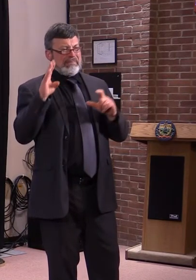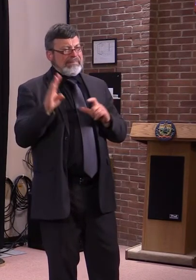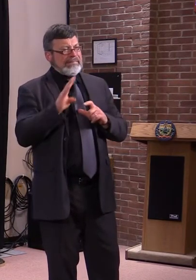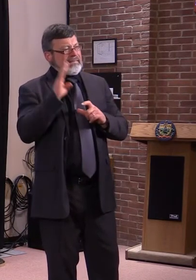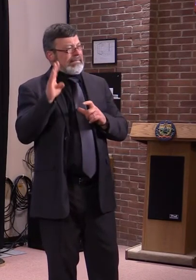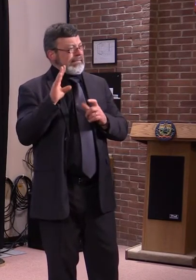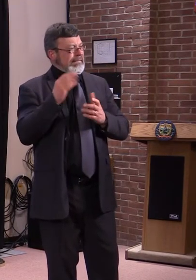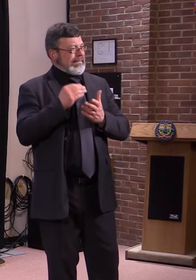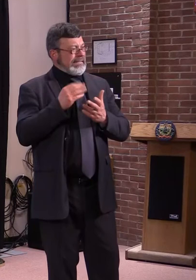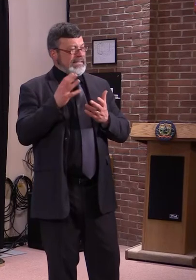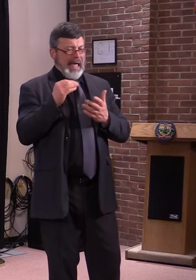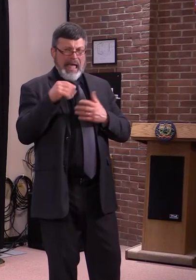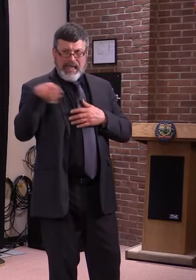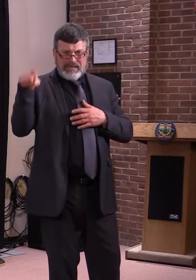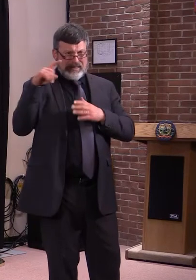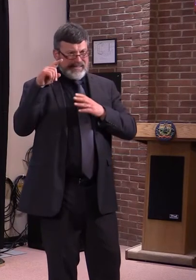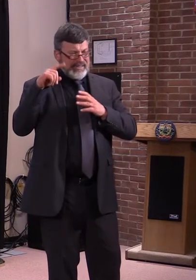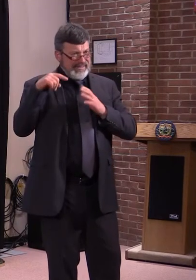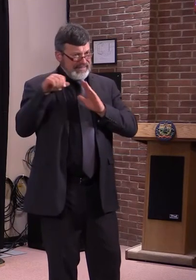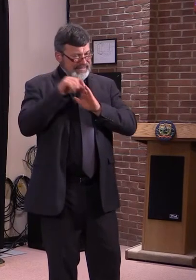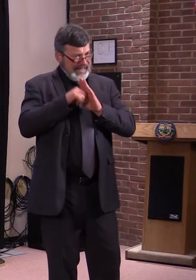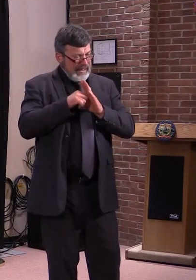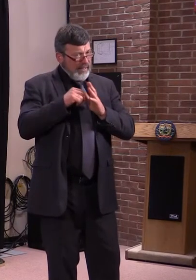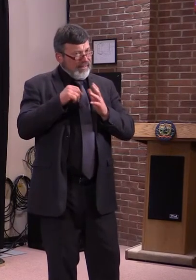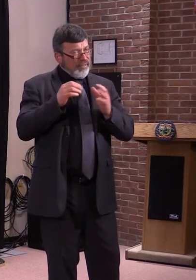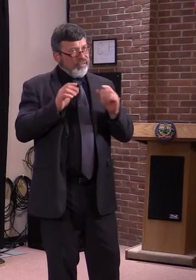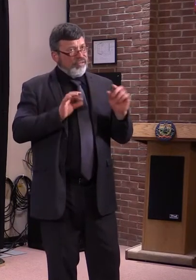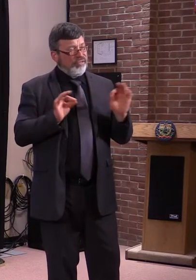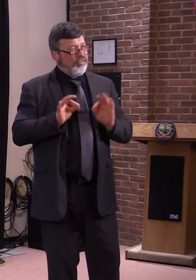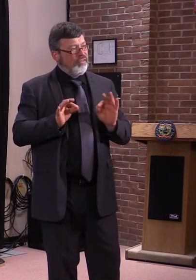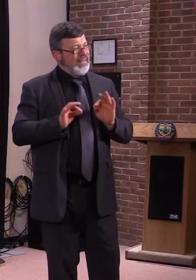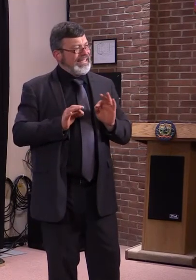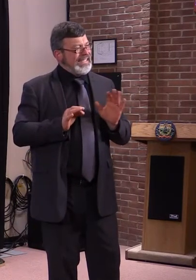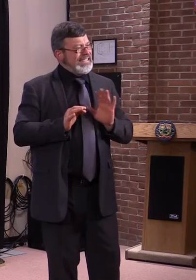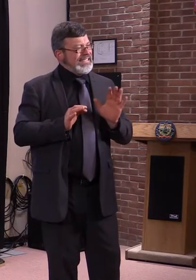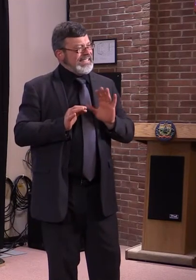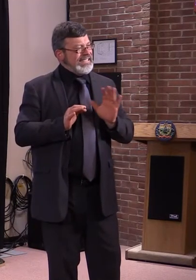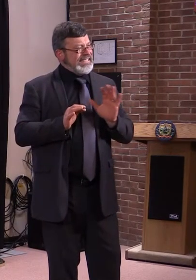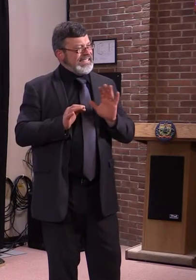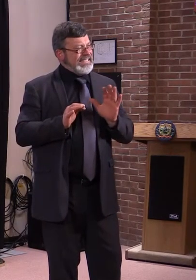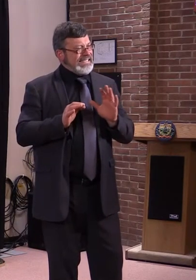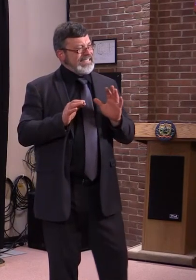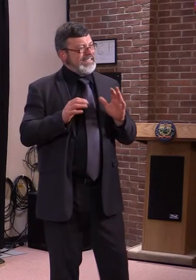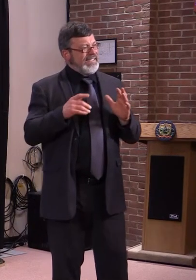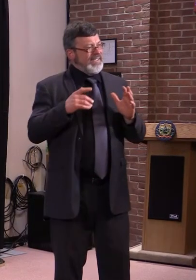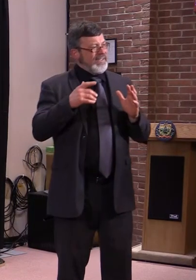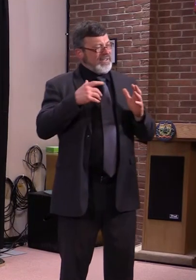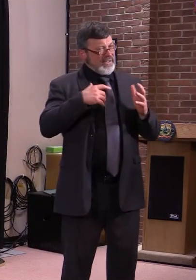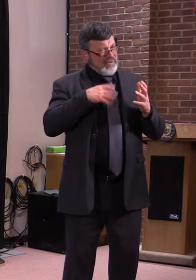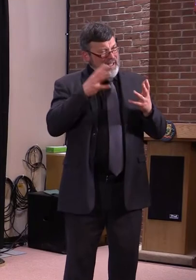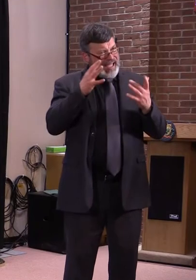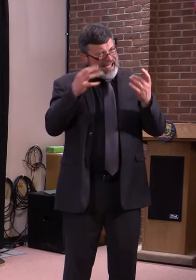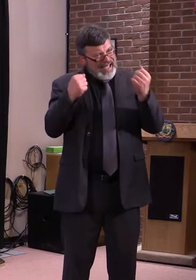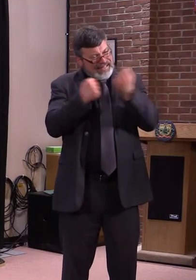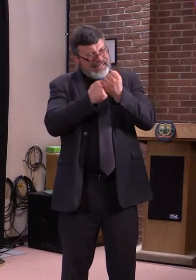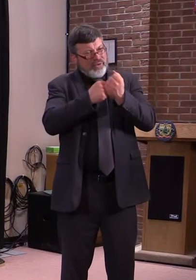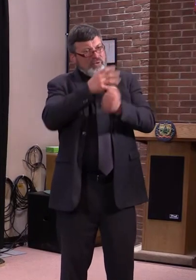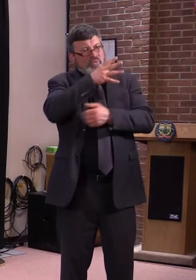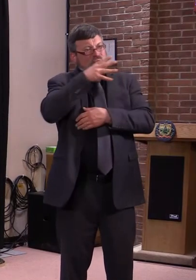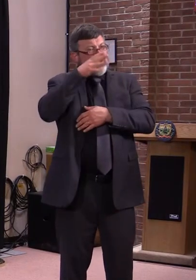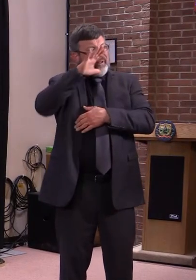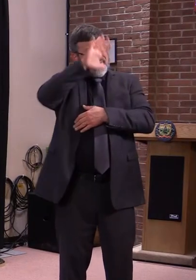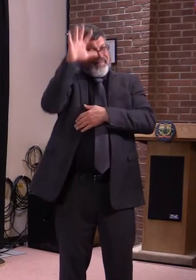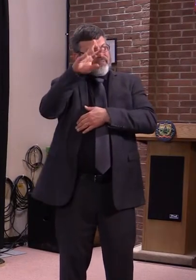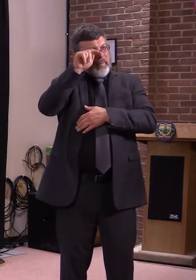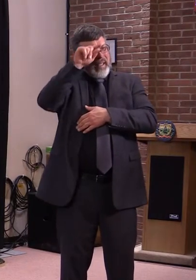to help out the rural sections of the state in particular. We haven't ever had this opportunity that I